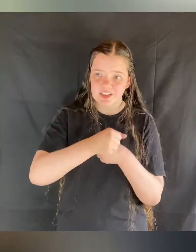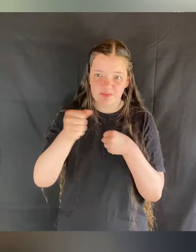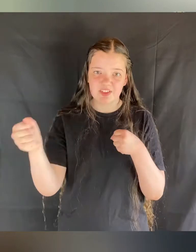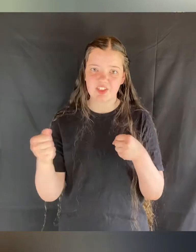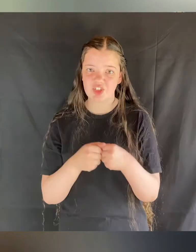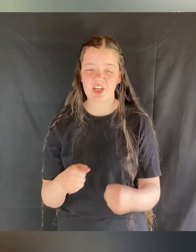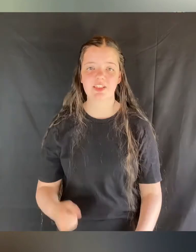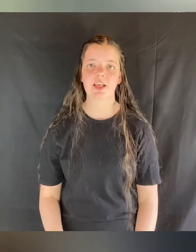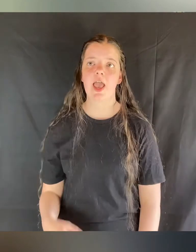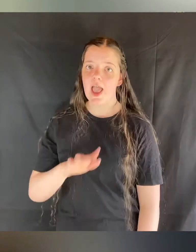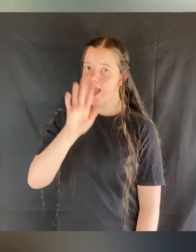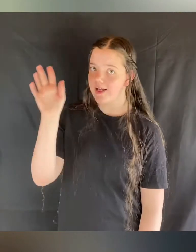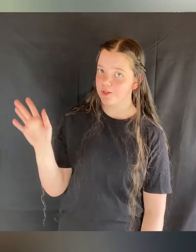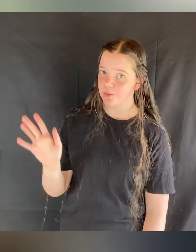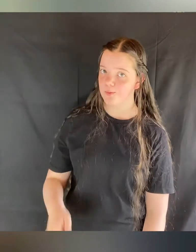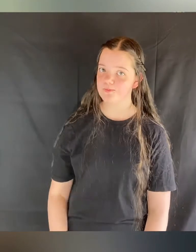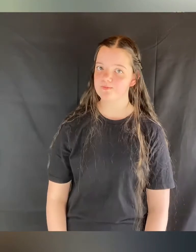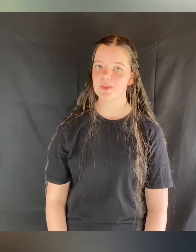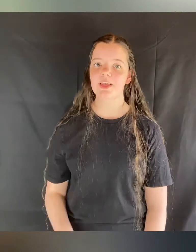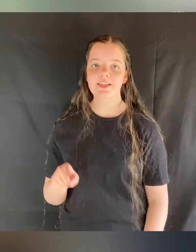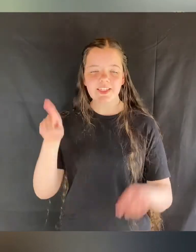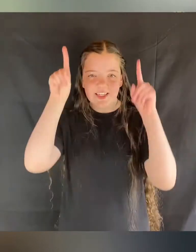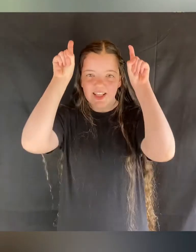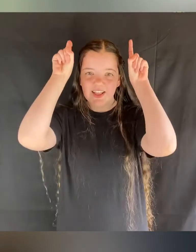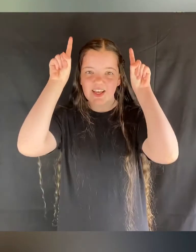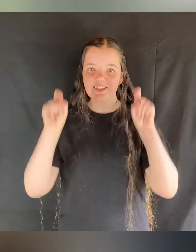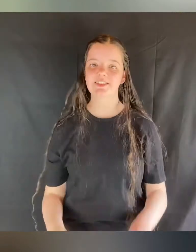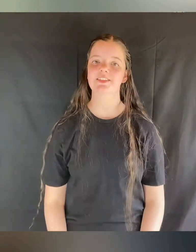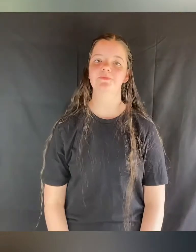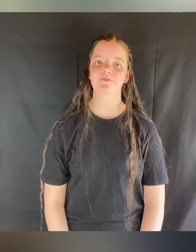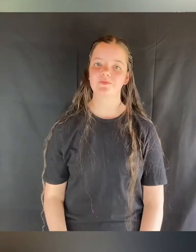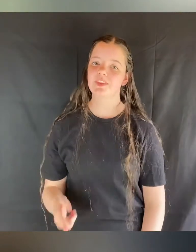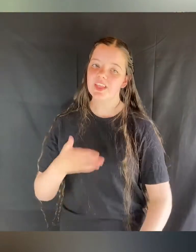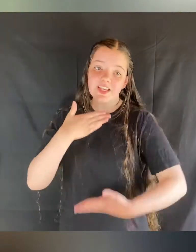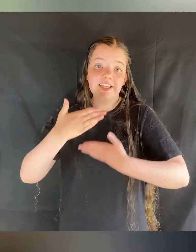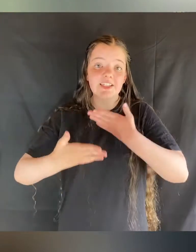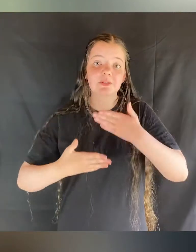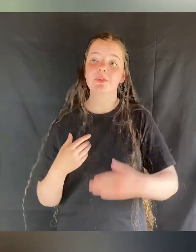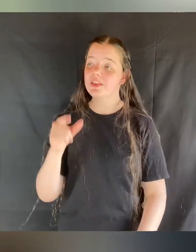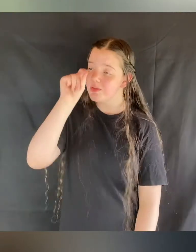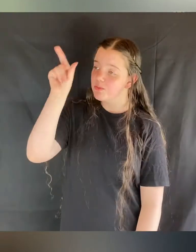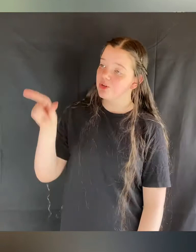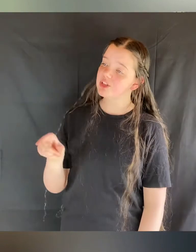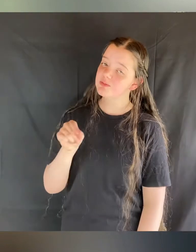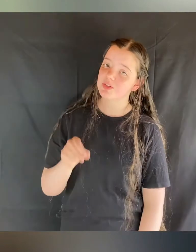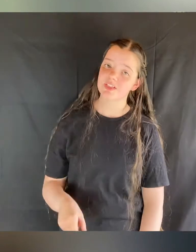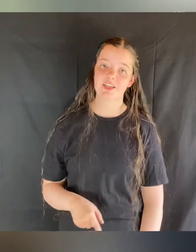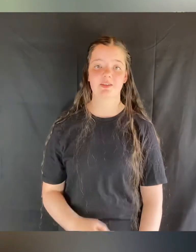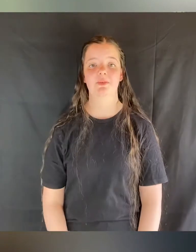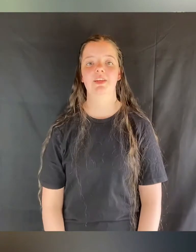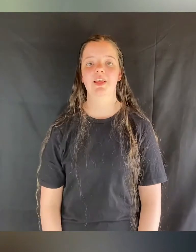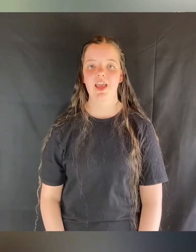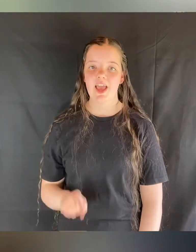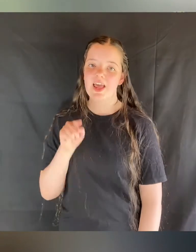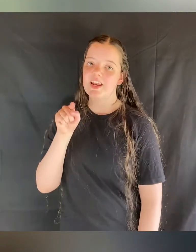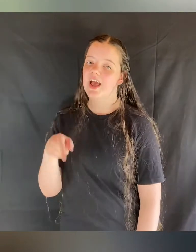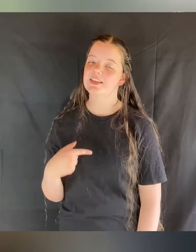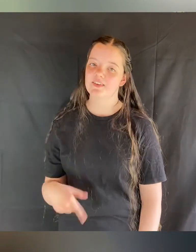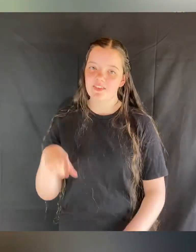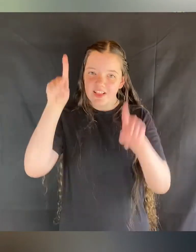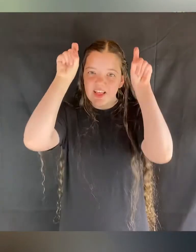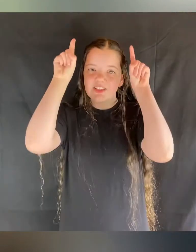door. "Hello," he said to Lance. He explained the moon's predicament and asked if Lance would